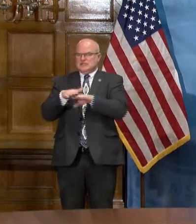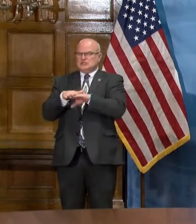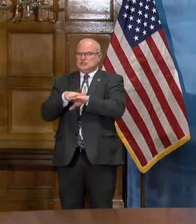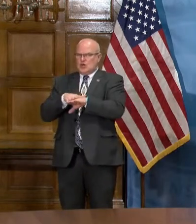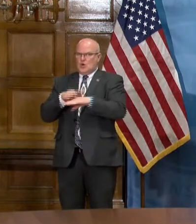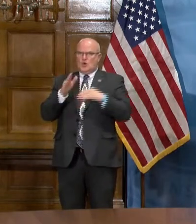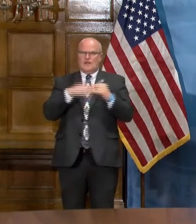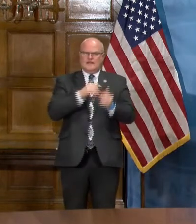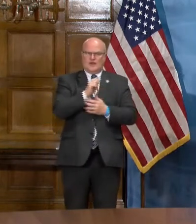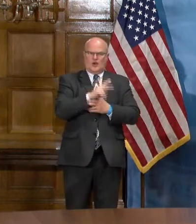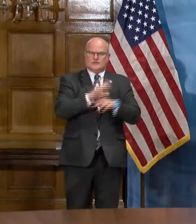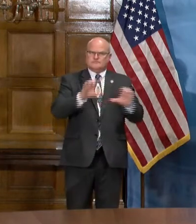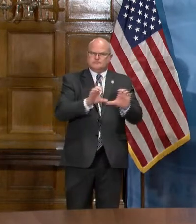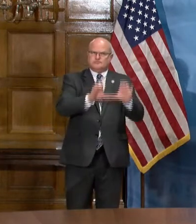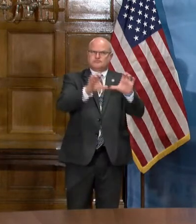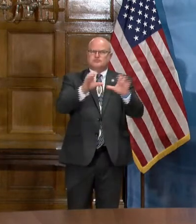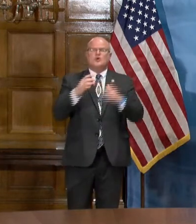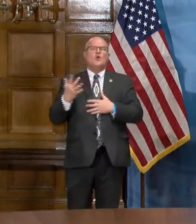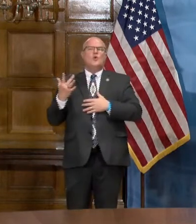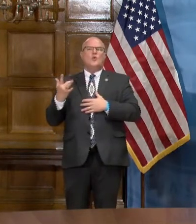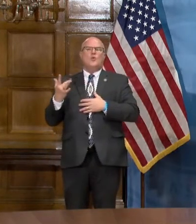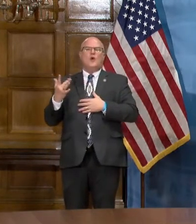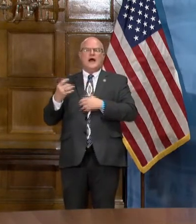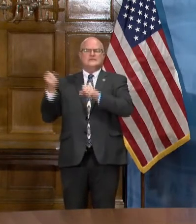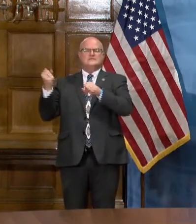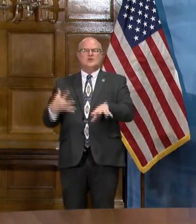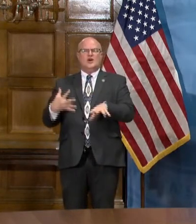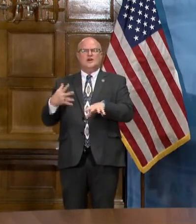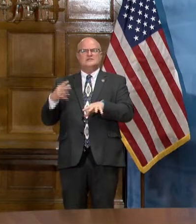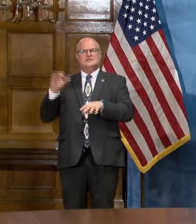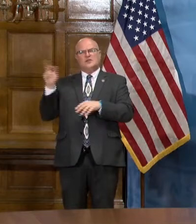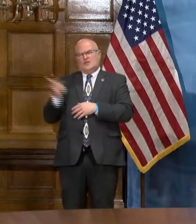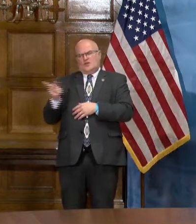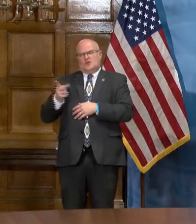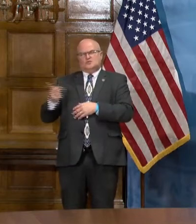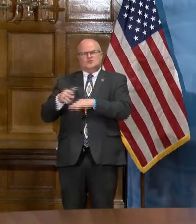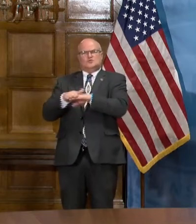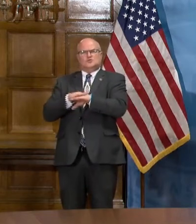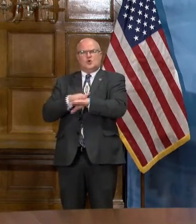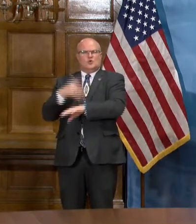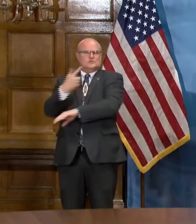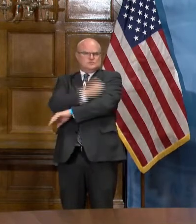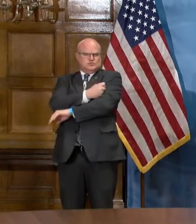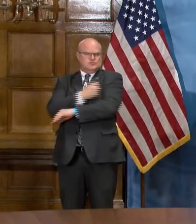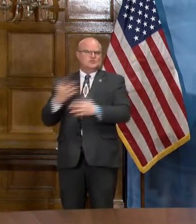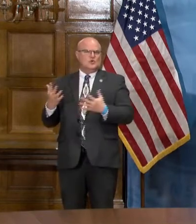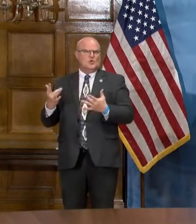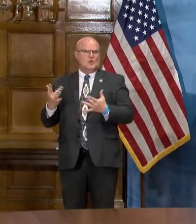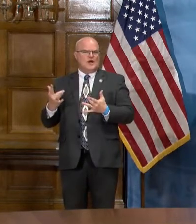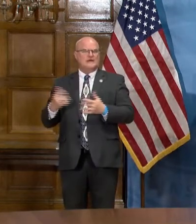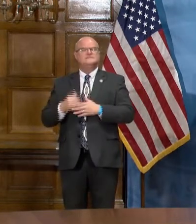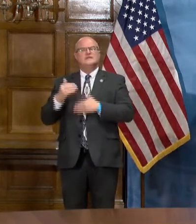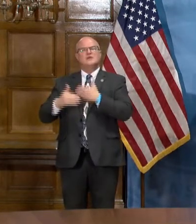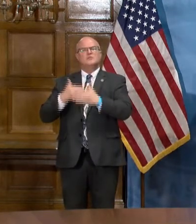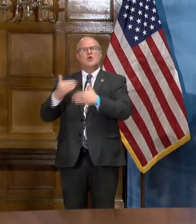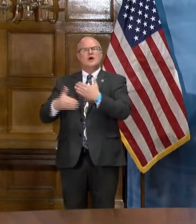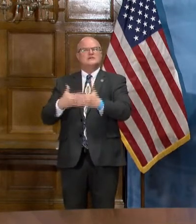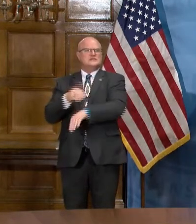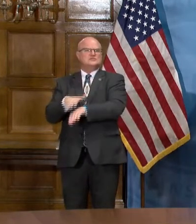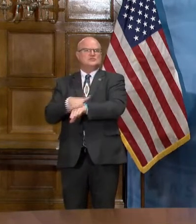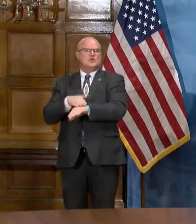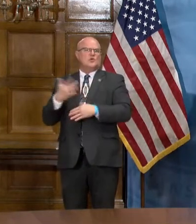guess, could you speak to why that is? What is causing that to sort of, in terms of getting shots into arms, that process to be a little slower?